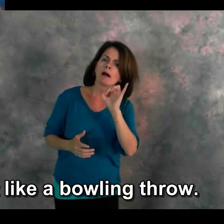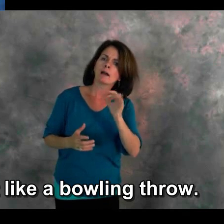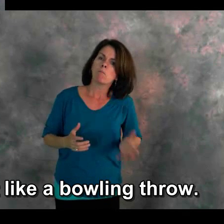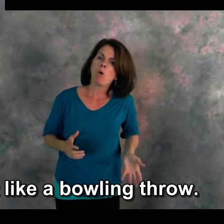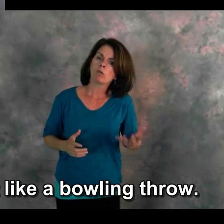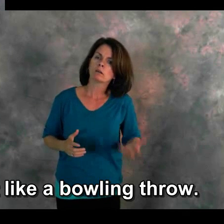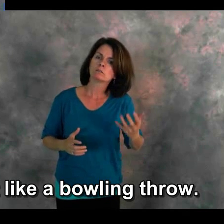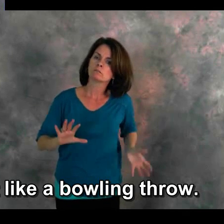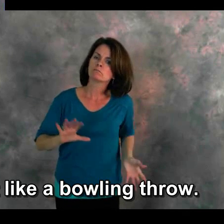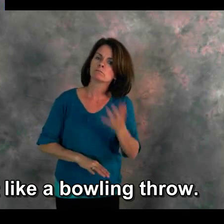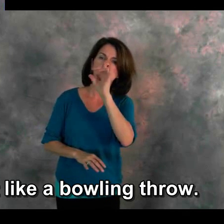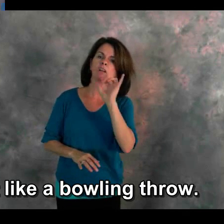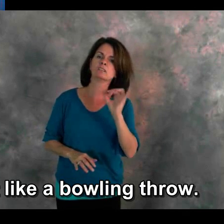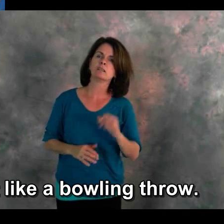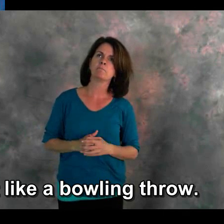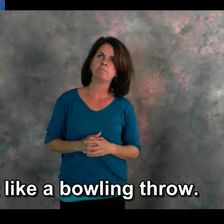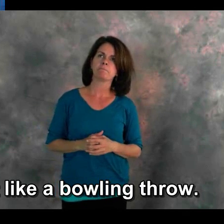the goal ball throw looks a lot like a bowling throw.